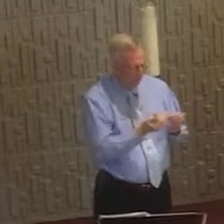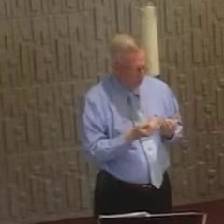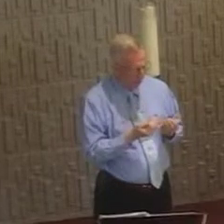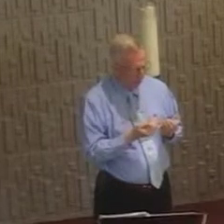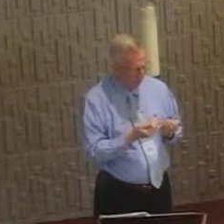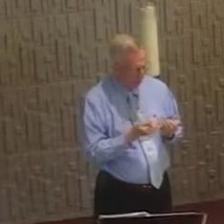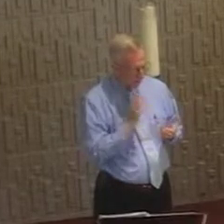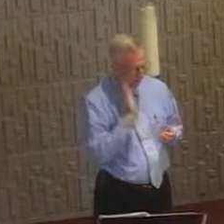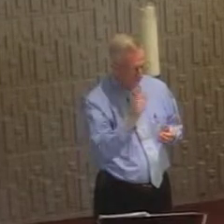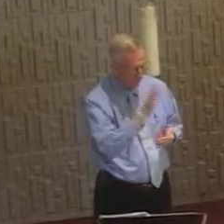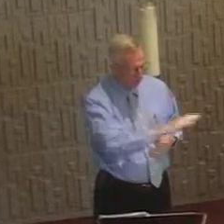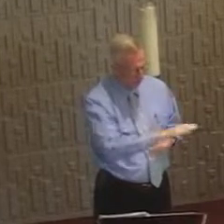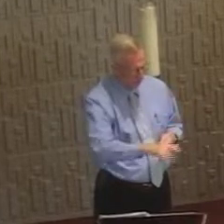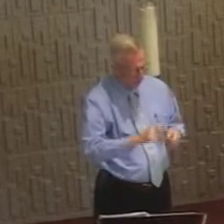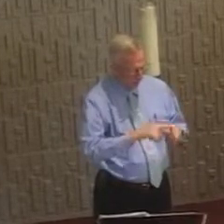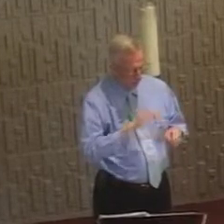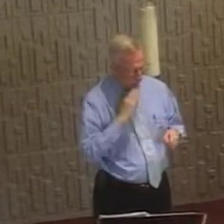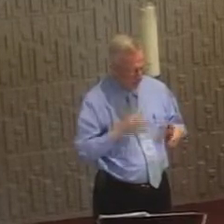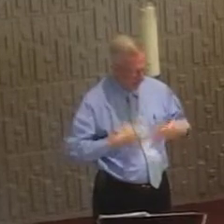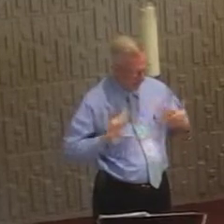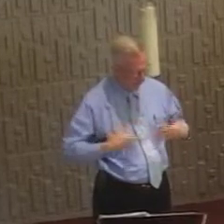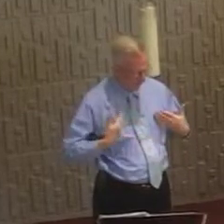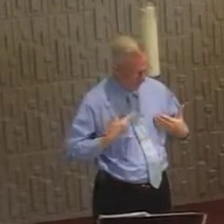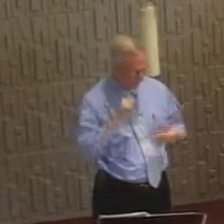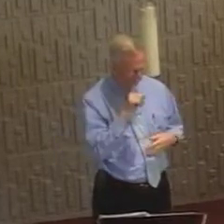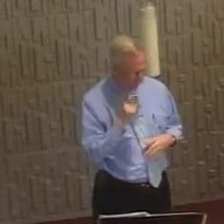that have been given to us by our God.